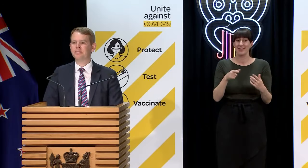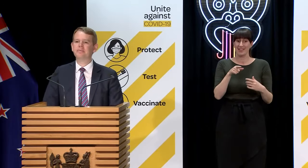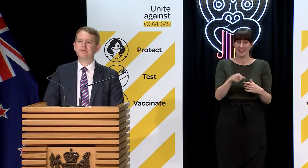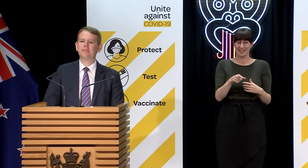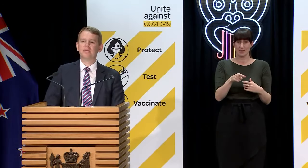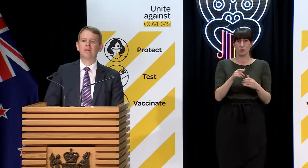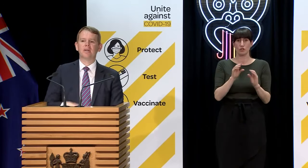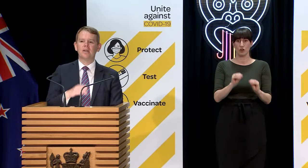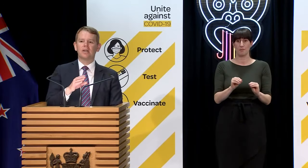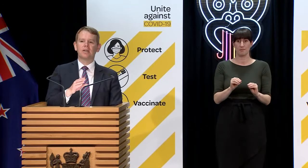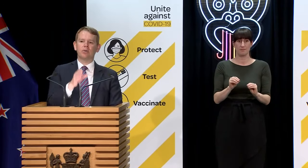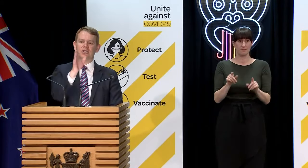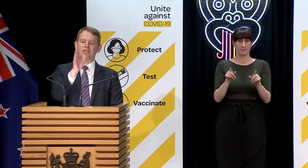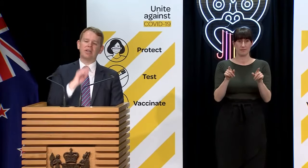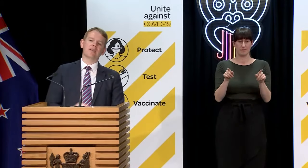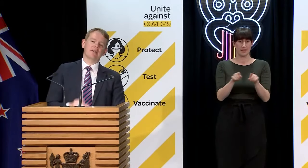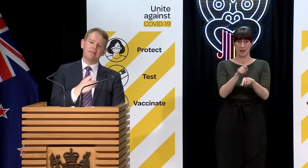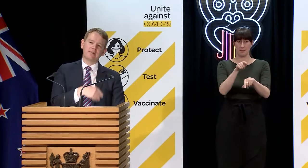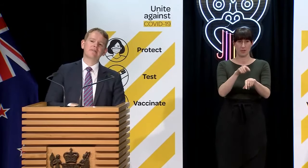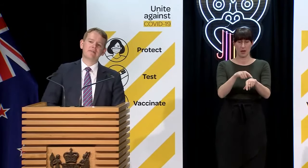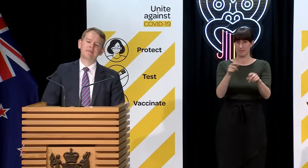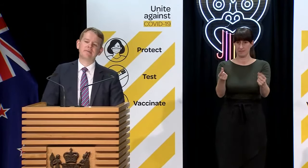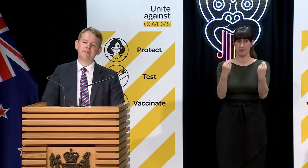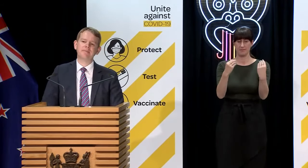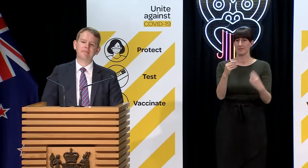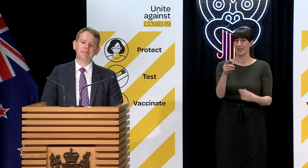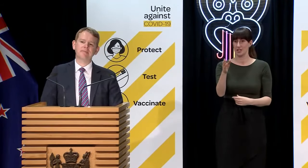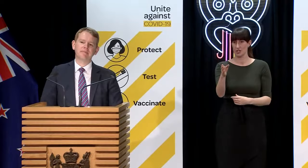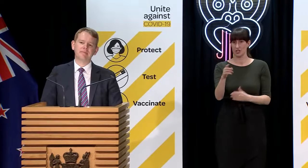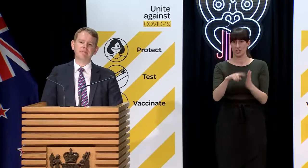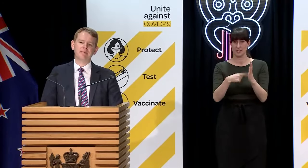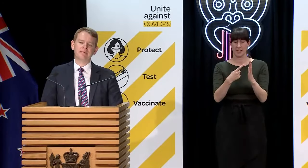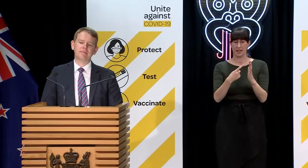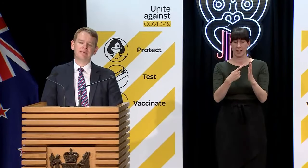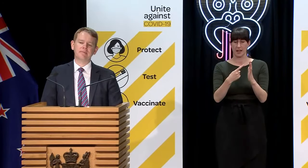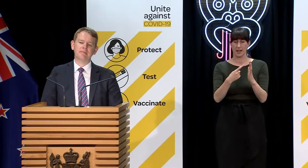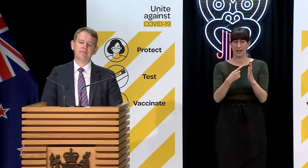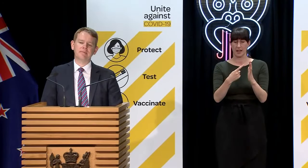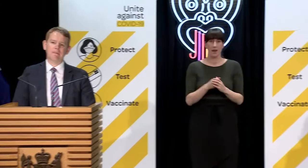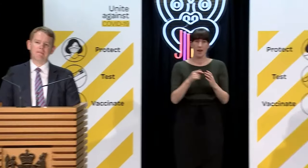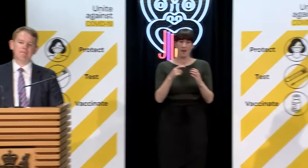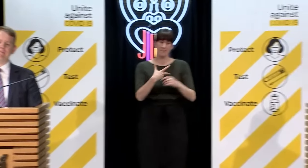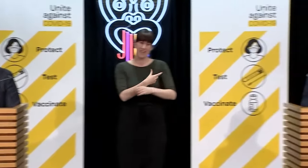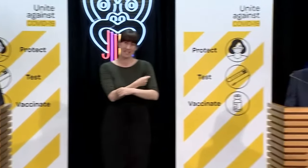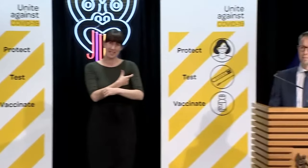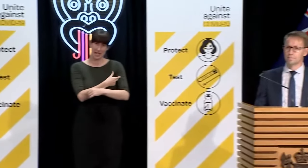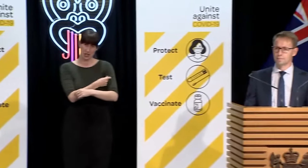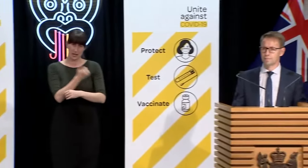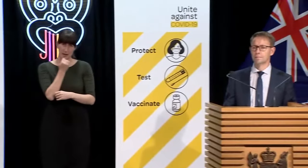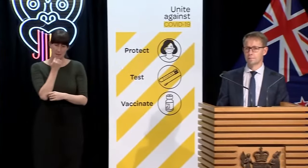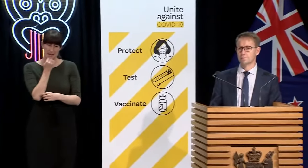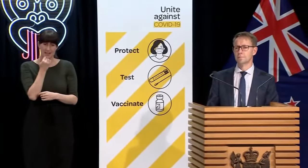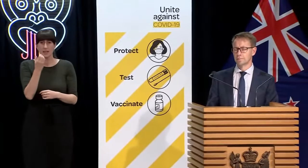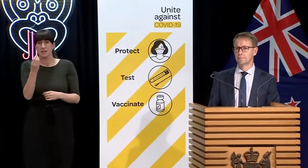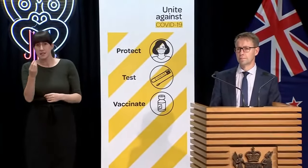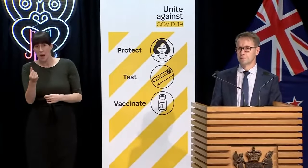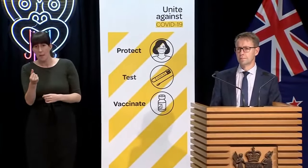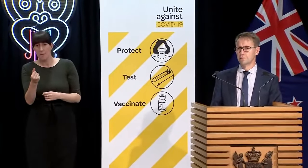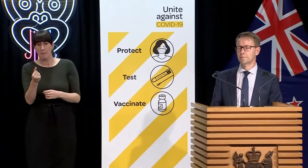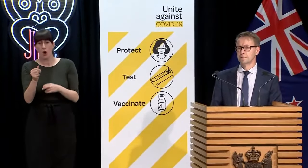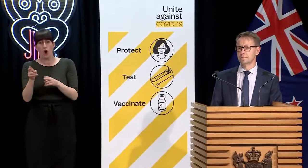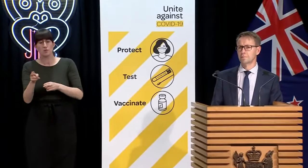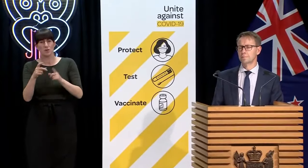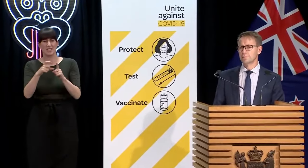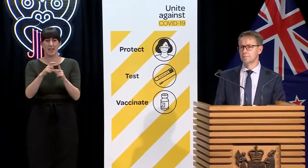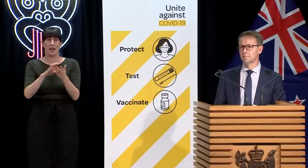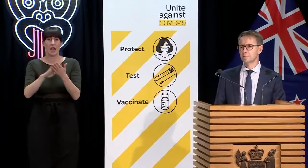Dr. Bloomfield, with the vaccination rates, why are some DHBs lagging behind? Why